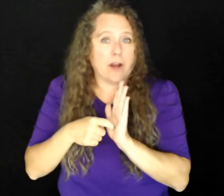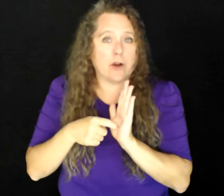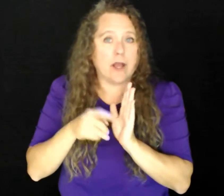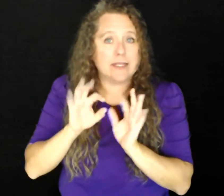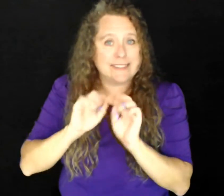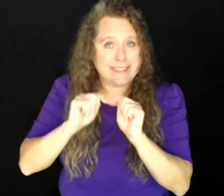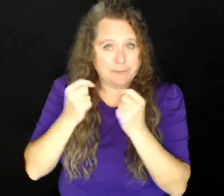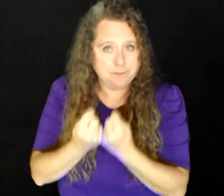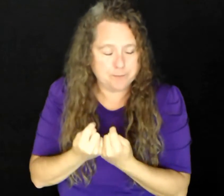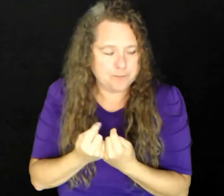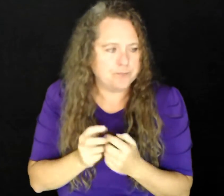require a team.